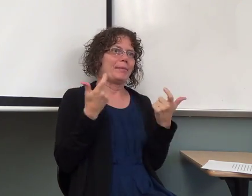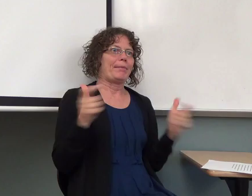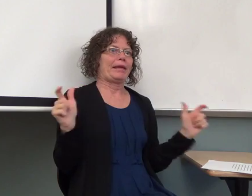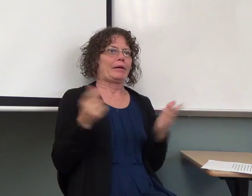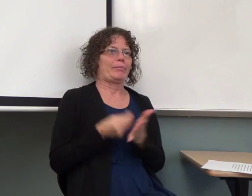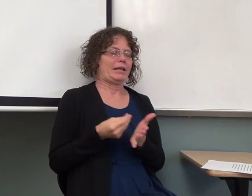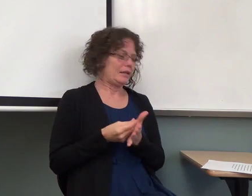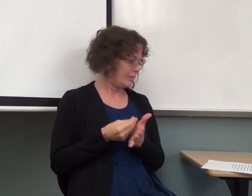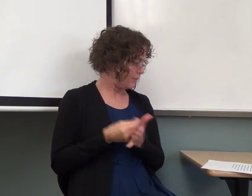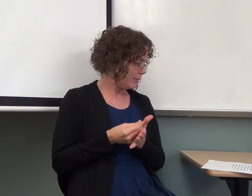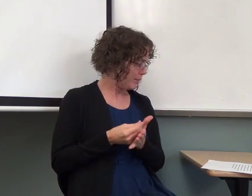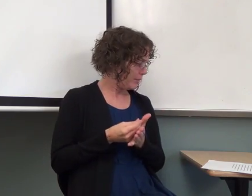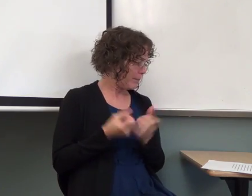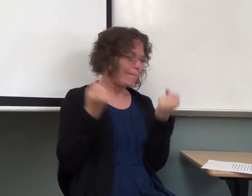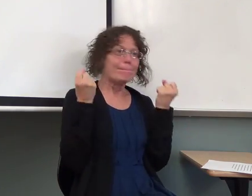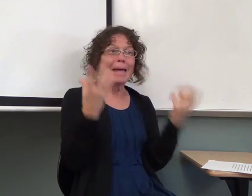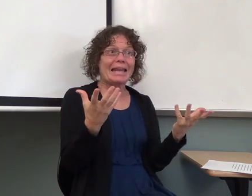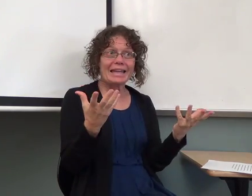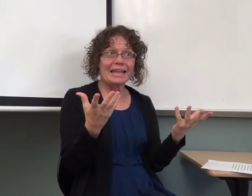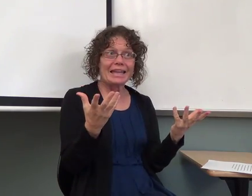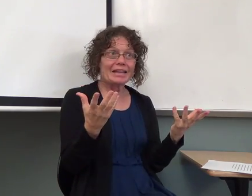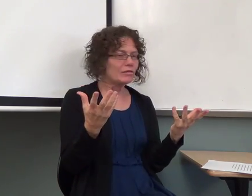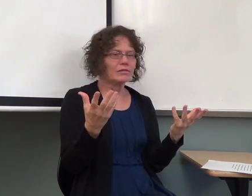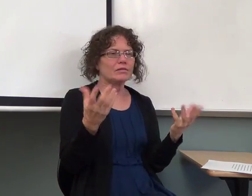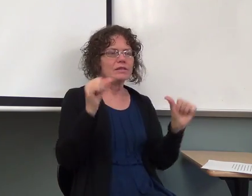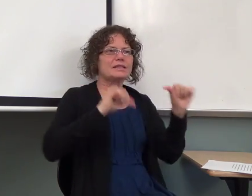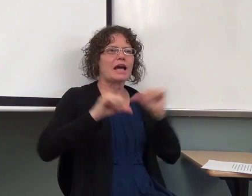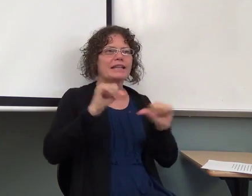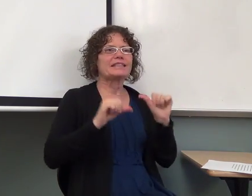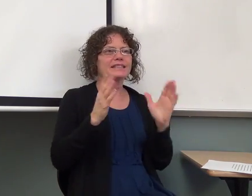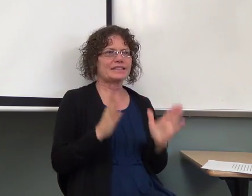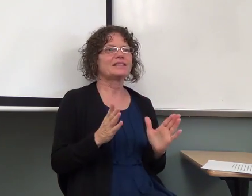Many. No. No. No. Scientists. Yes. Yes.